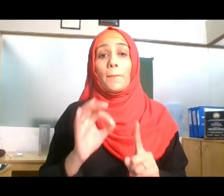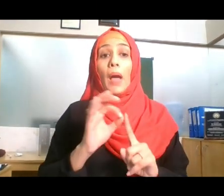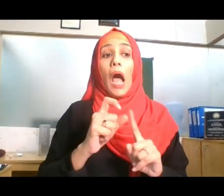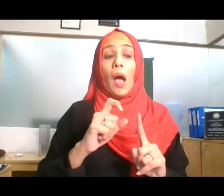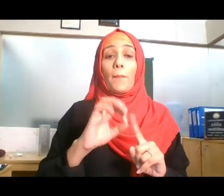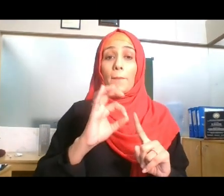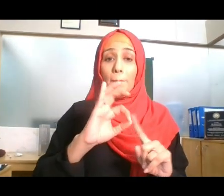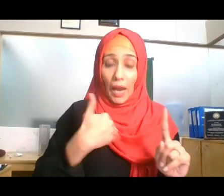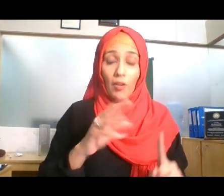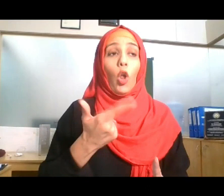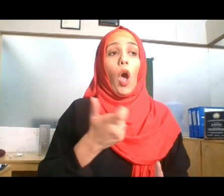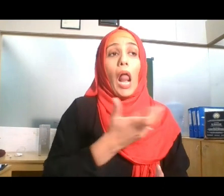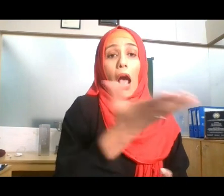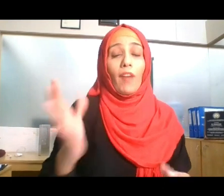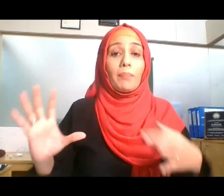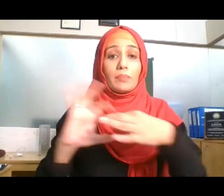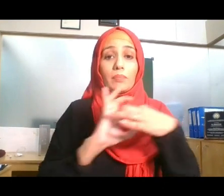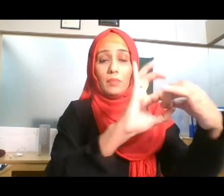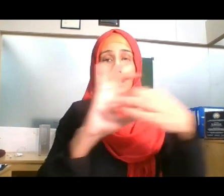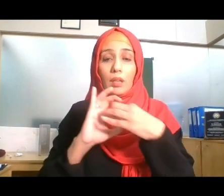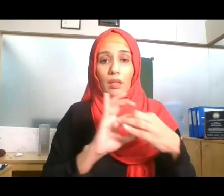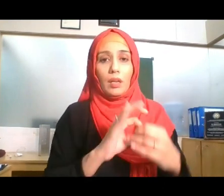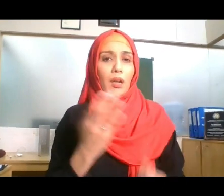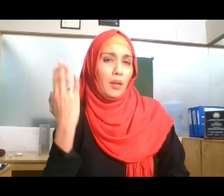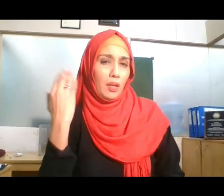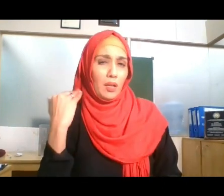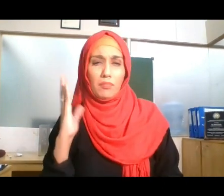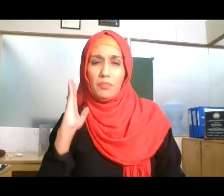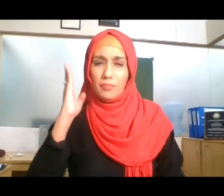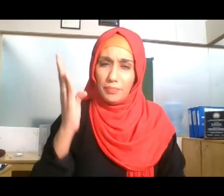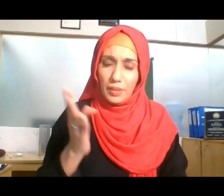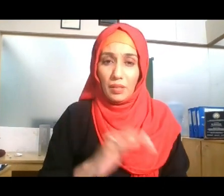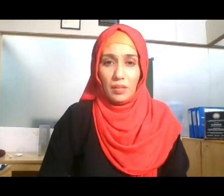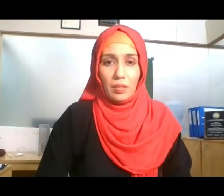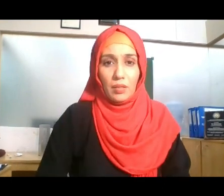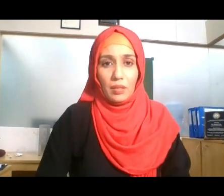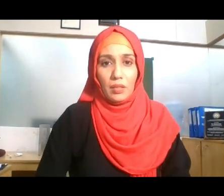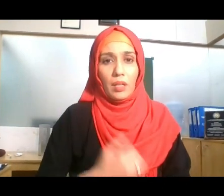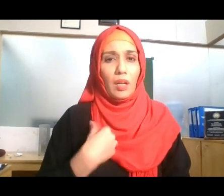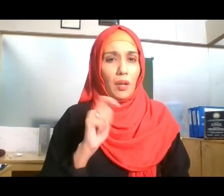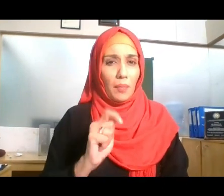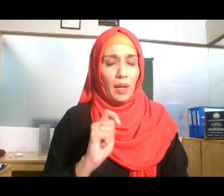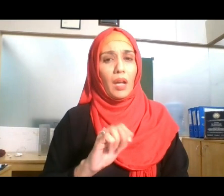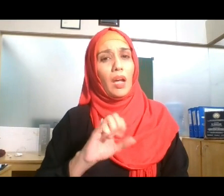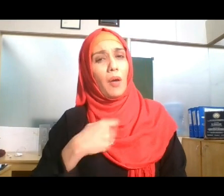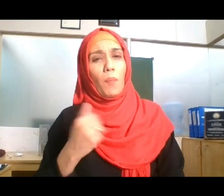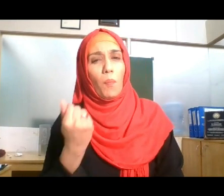moving forward. Unfortunately, in the past, the way it's happened is that, like I said, they've been working in silos, and there's no sort of mechanism